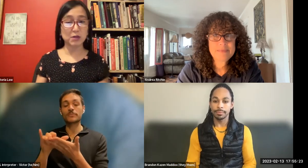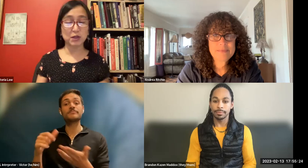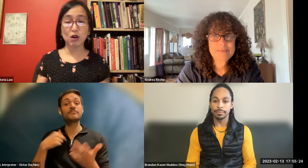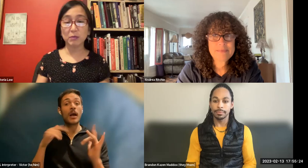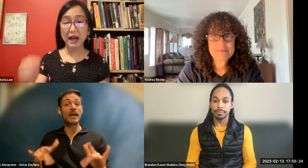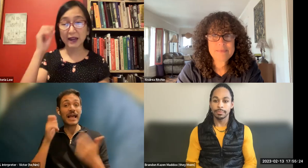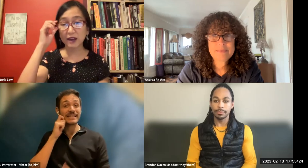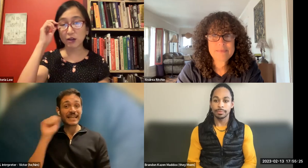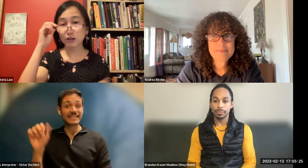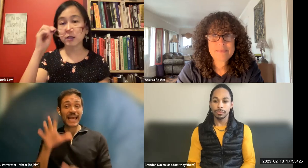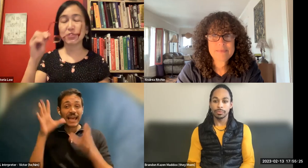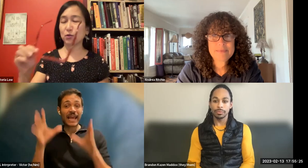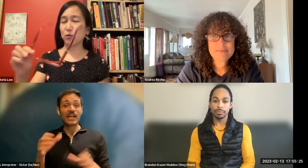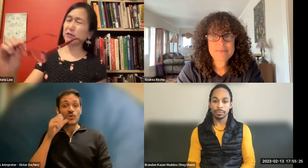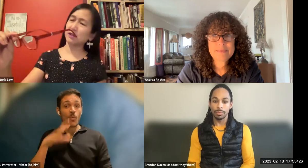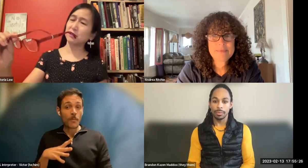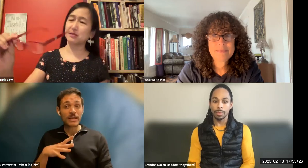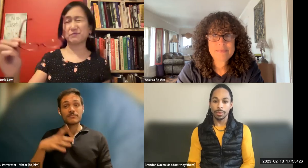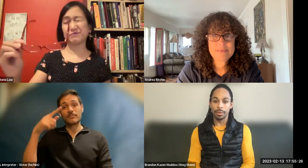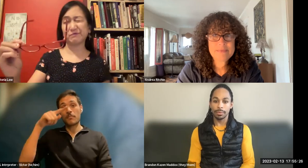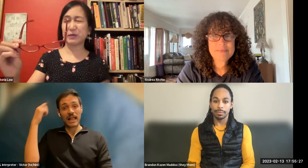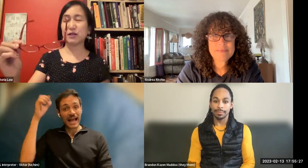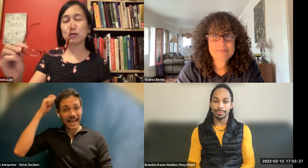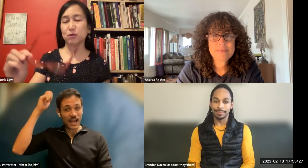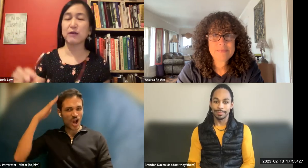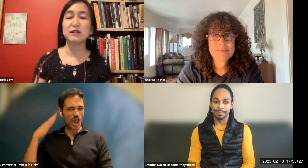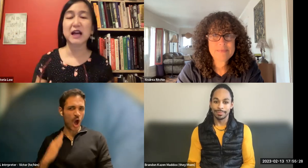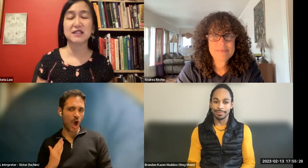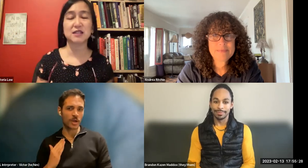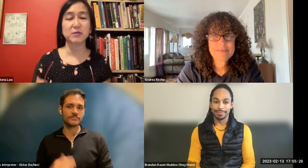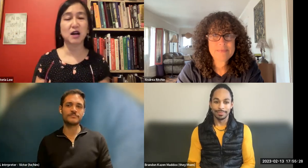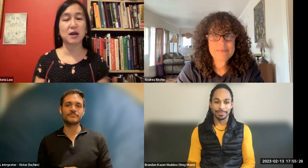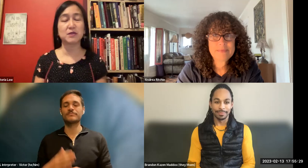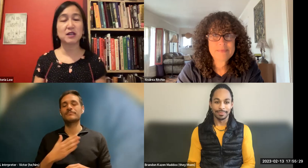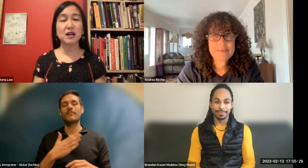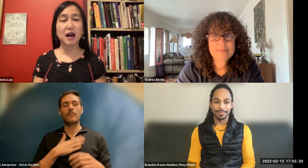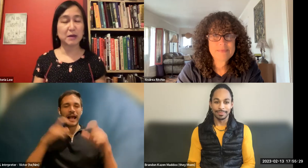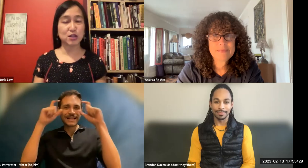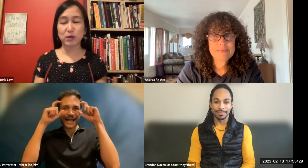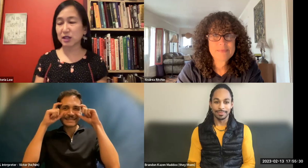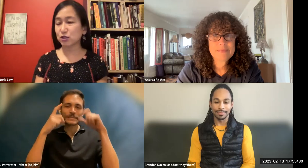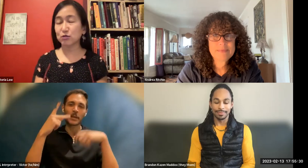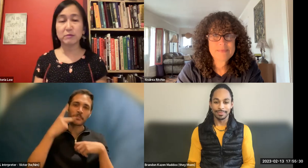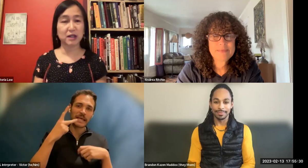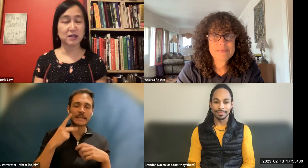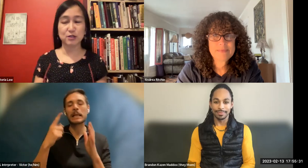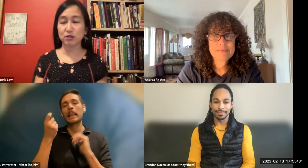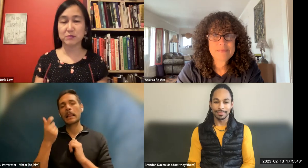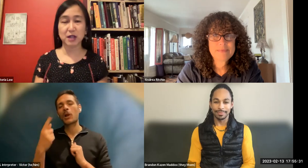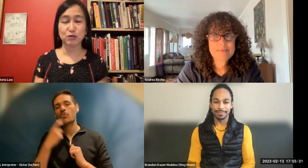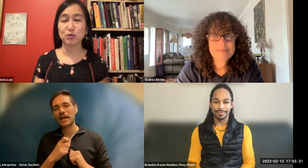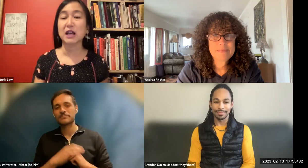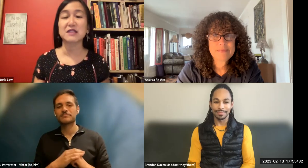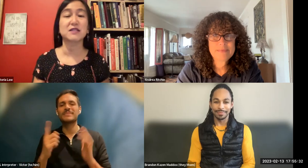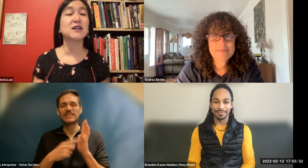Asian woman with long black hair, wearing pink or red glasses sometimes. I may squint at you because these